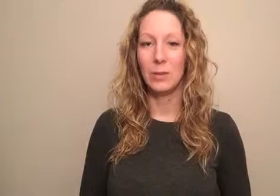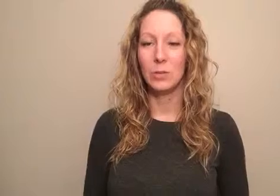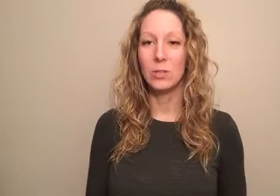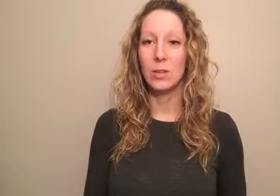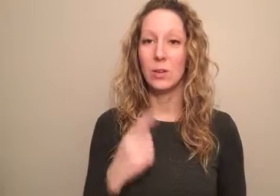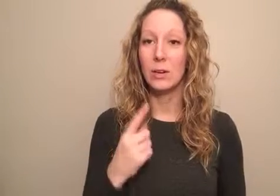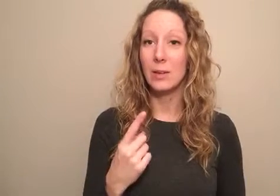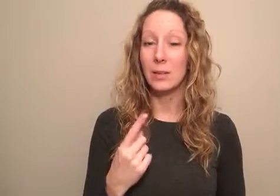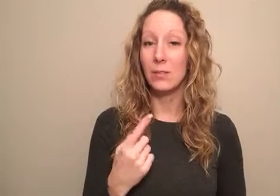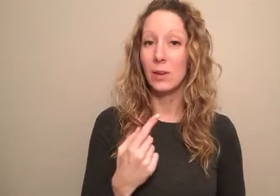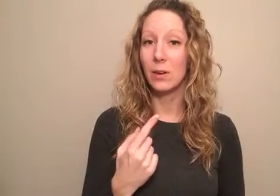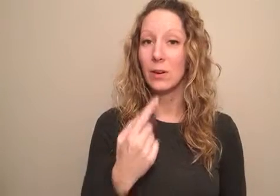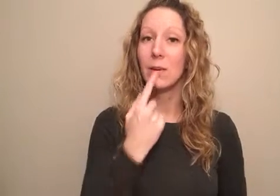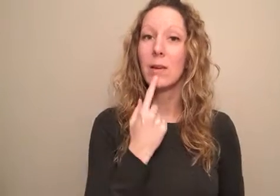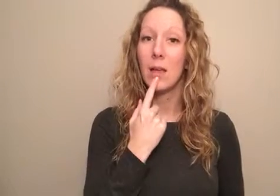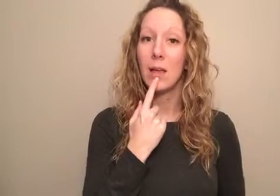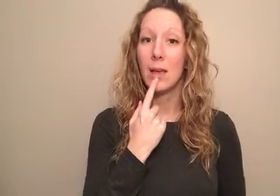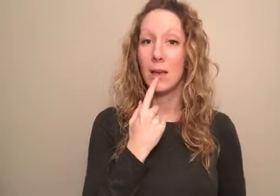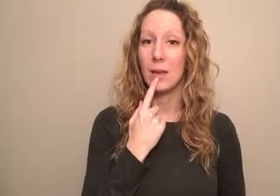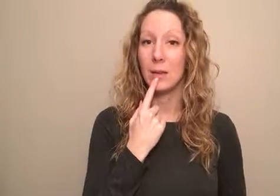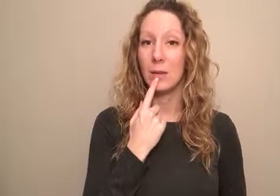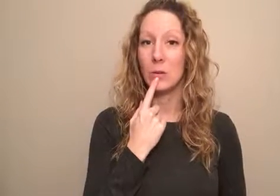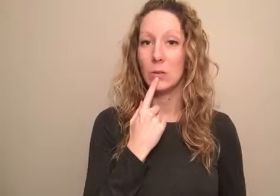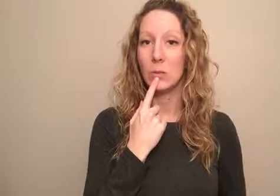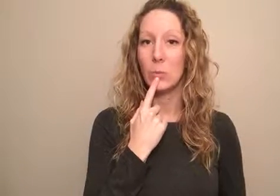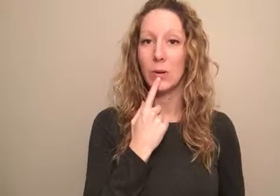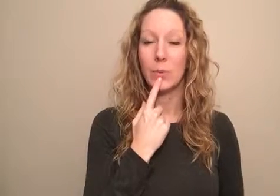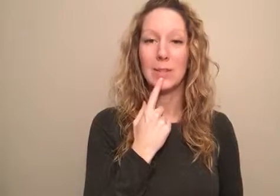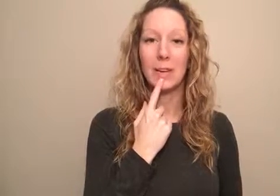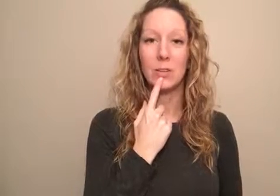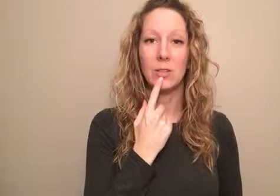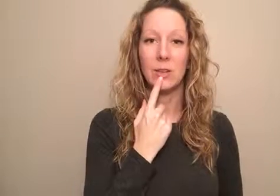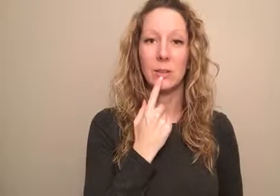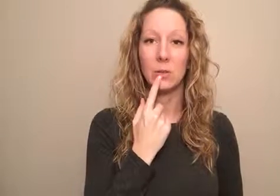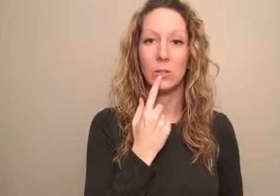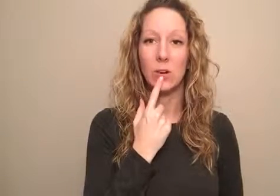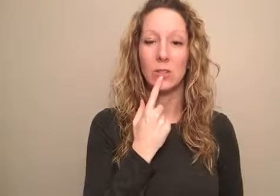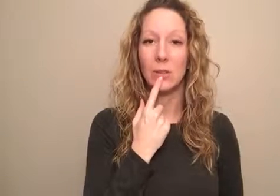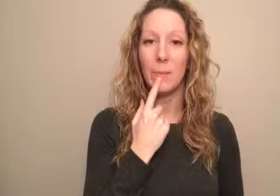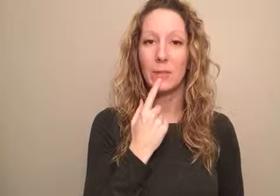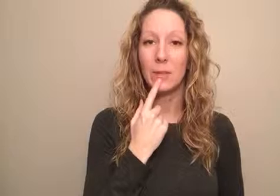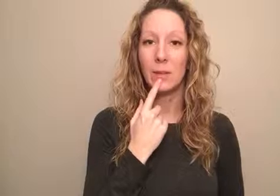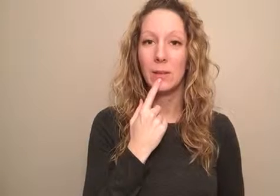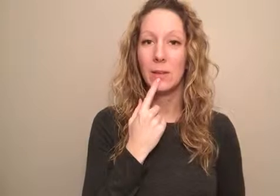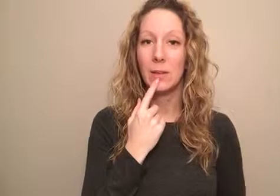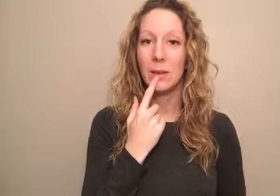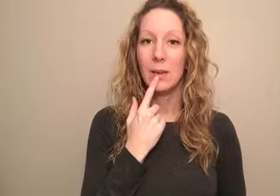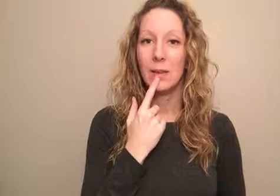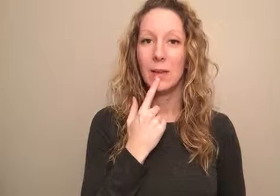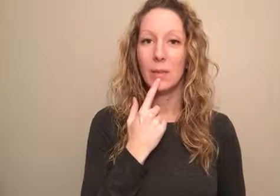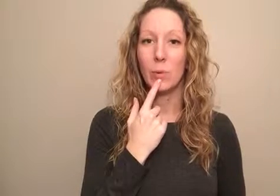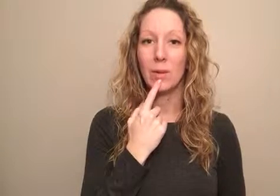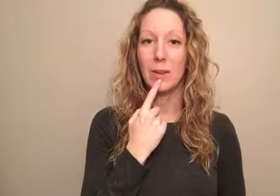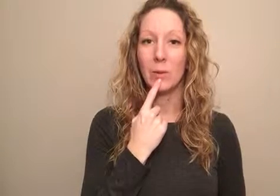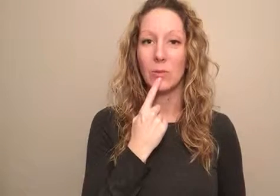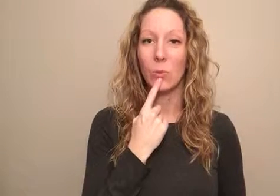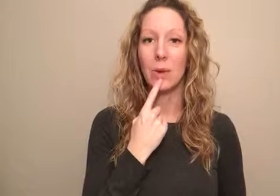you just take your index finger and you just bring it right down your chin. So you start your lips and then bring it down. So red,